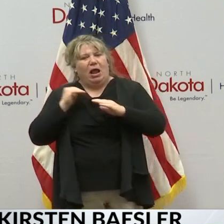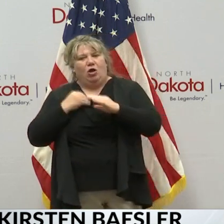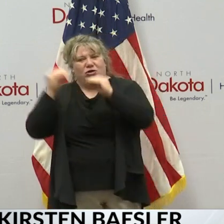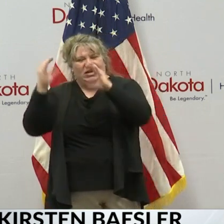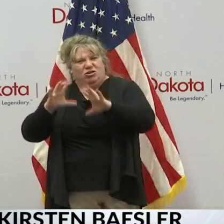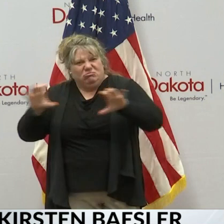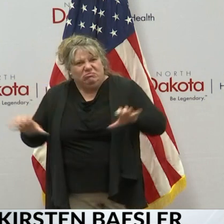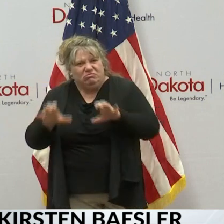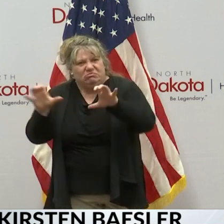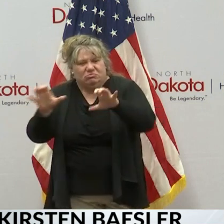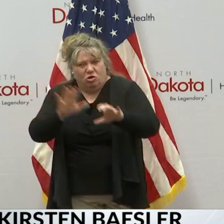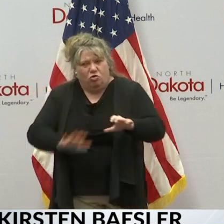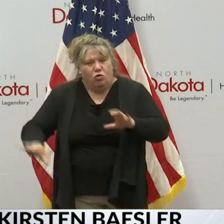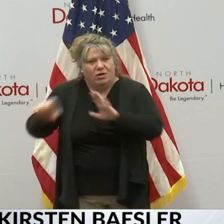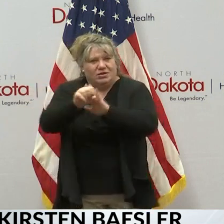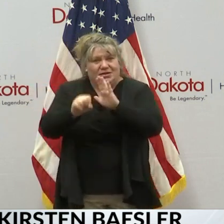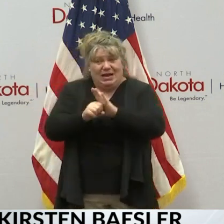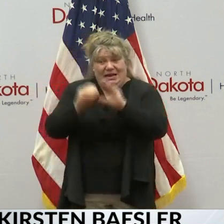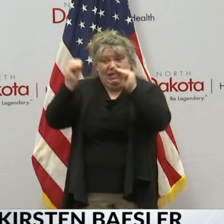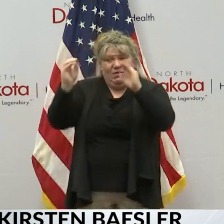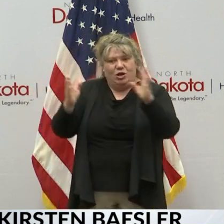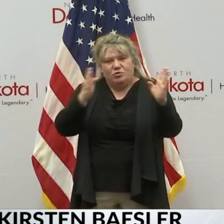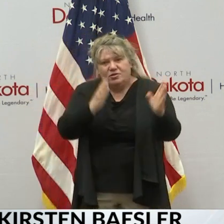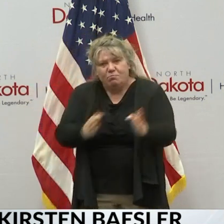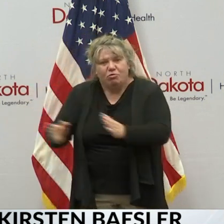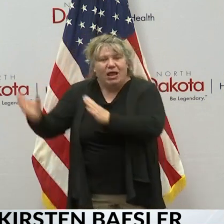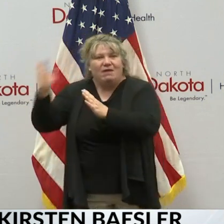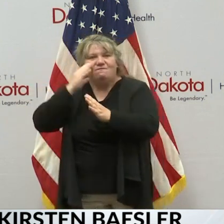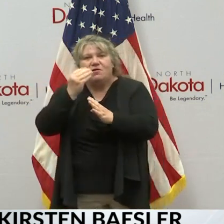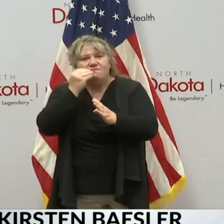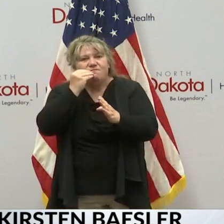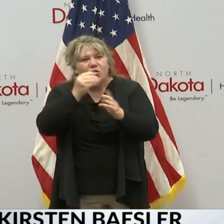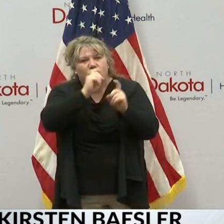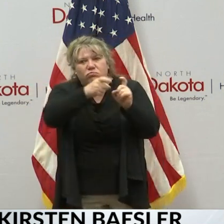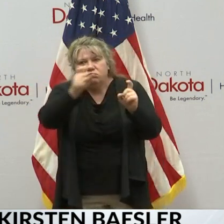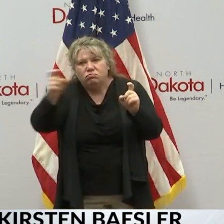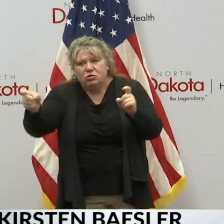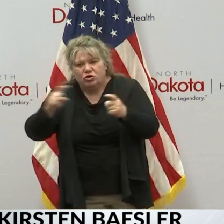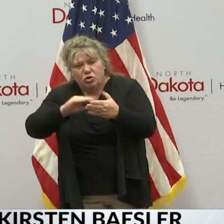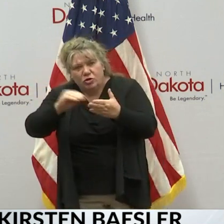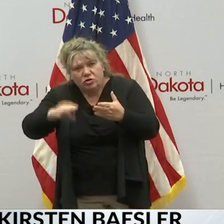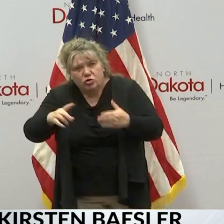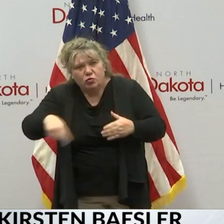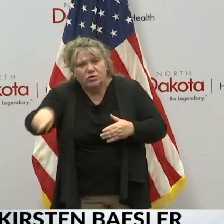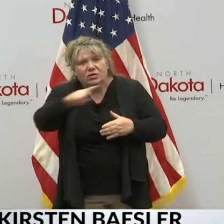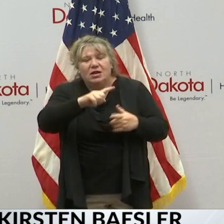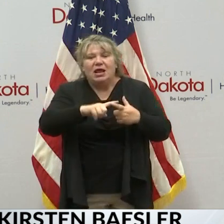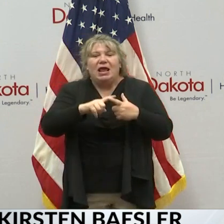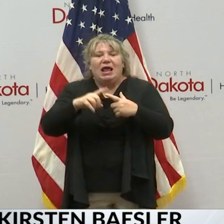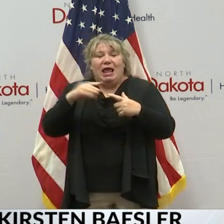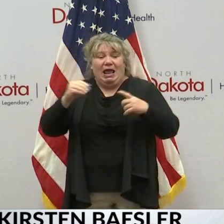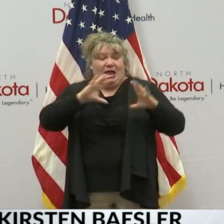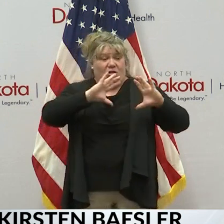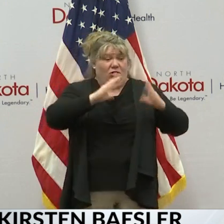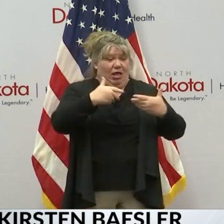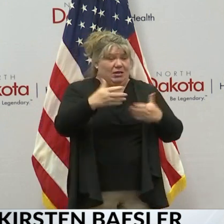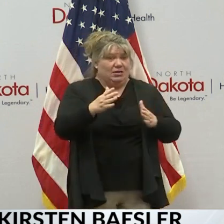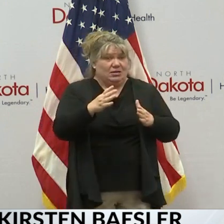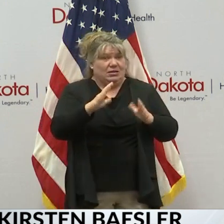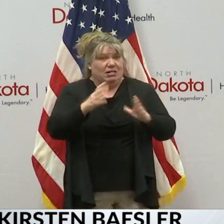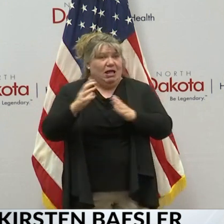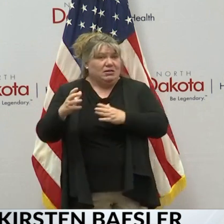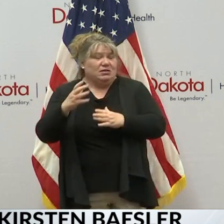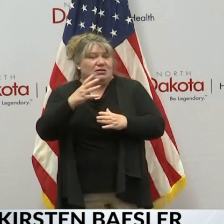great state. They have planned for the distribution of food to their students and moved classes and whole